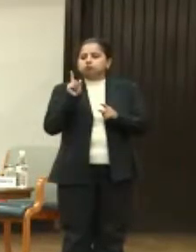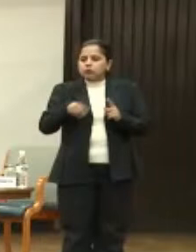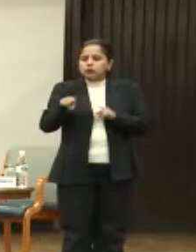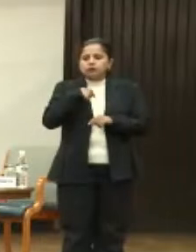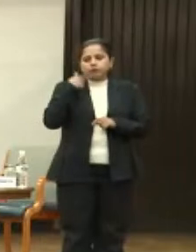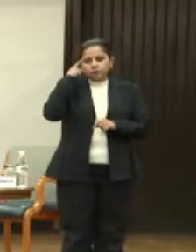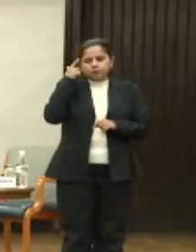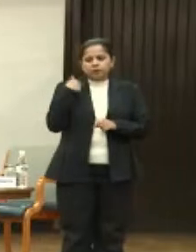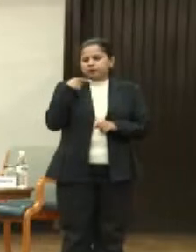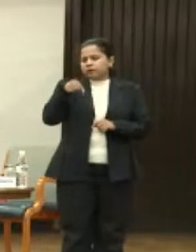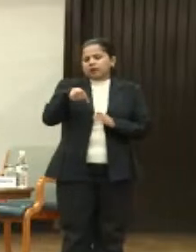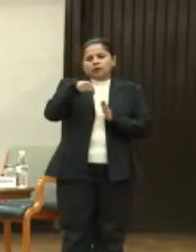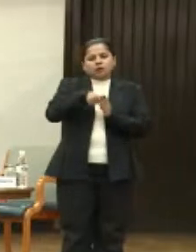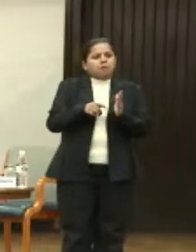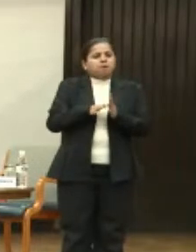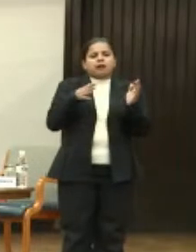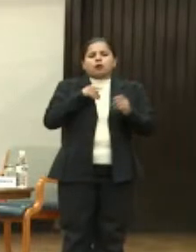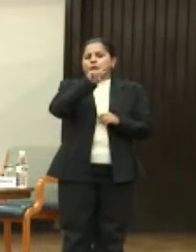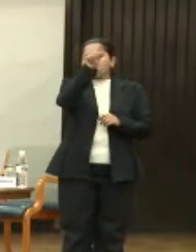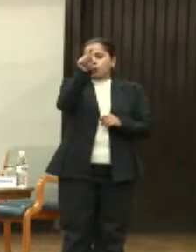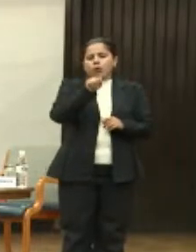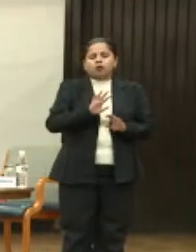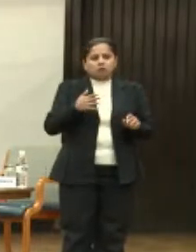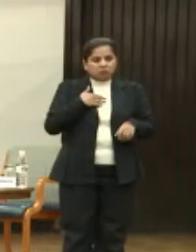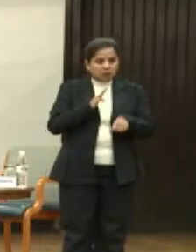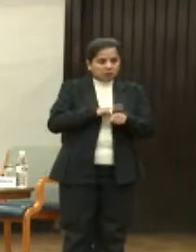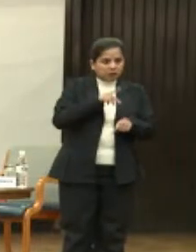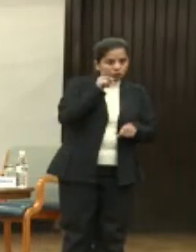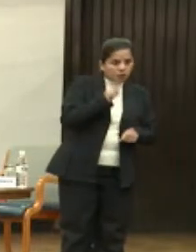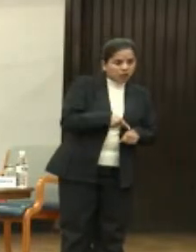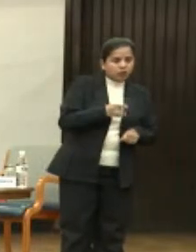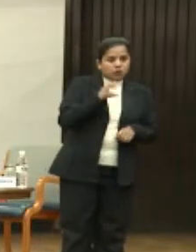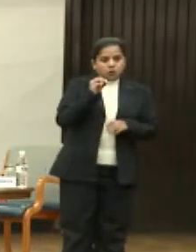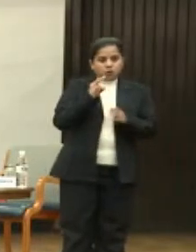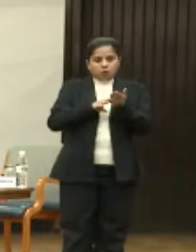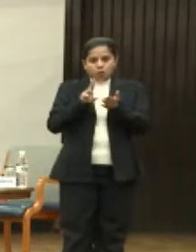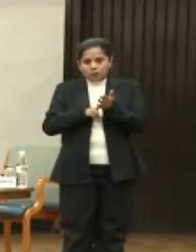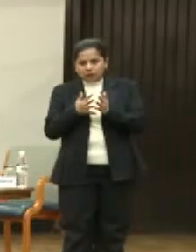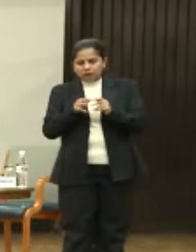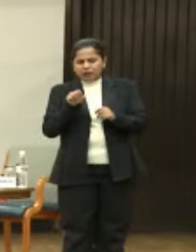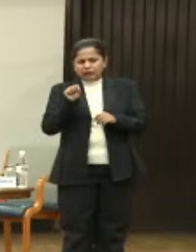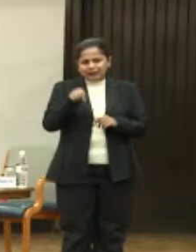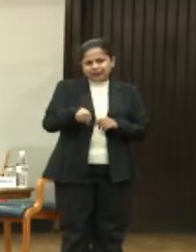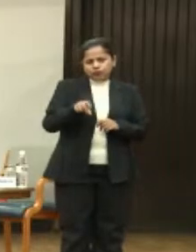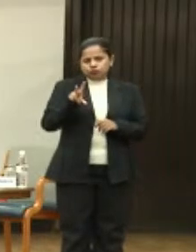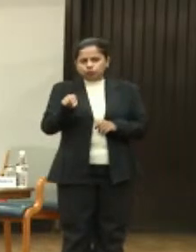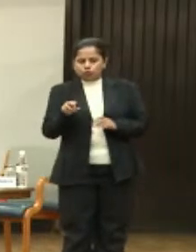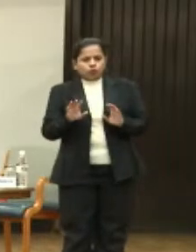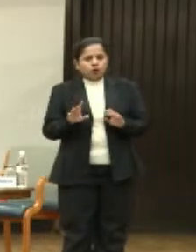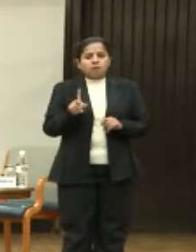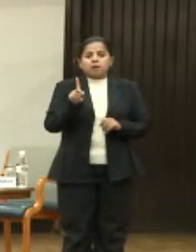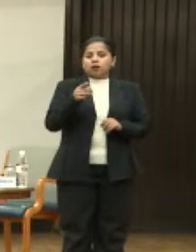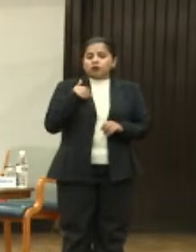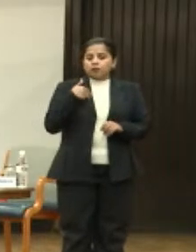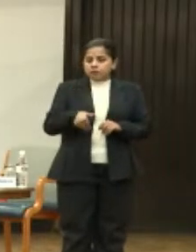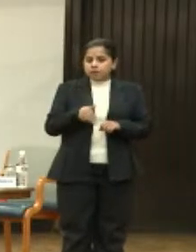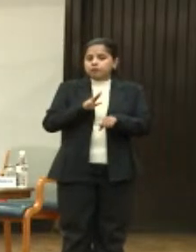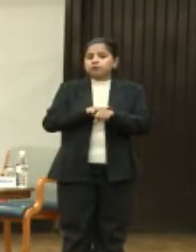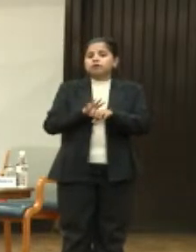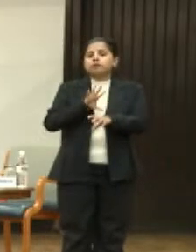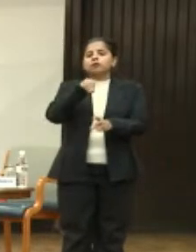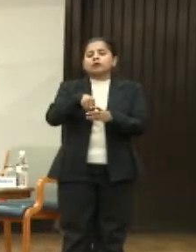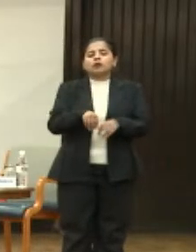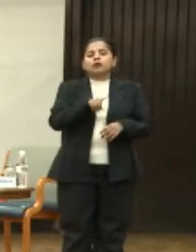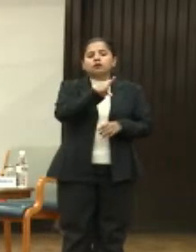I'm not getting into the broader question of whether we should be a member of the Commonwealth or not, but we became a member of the Commonwealth under